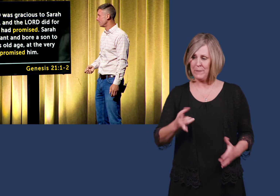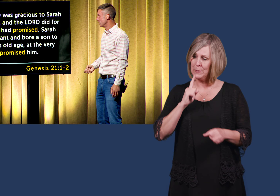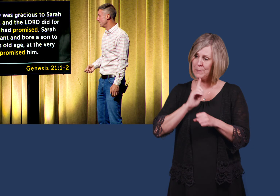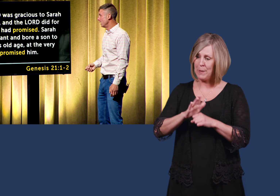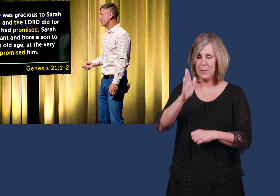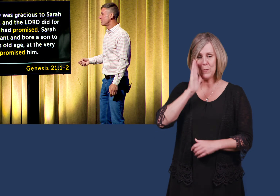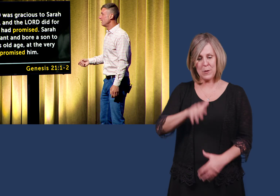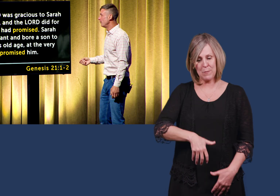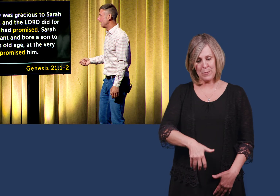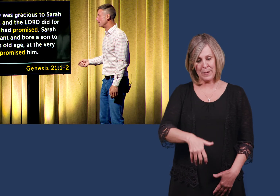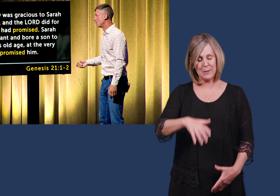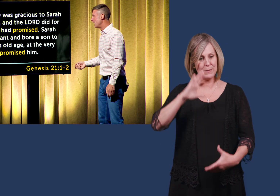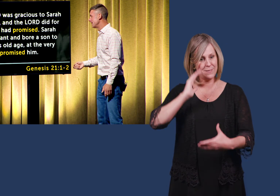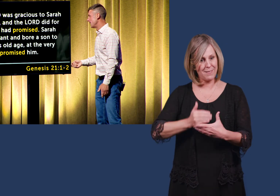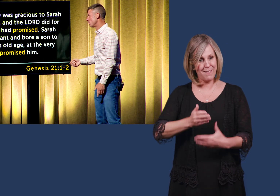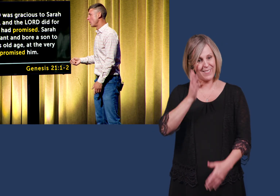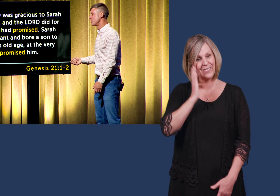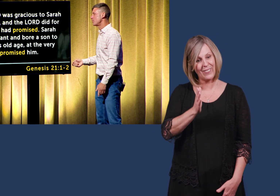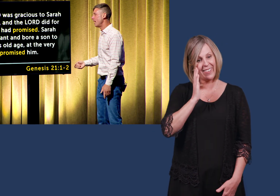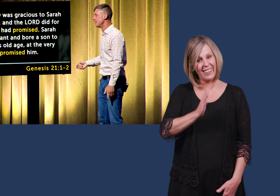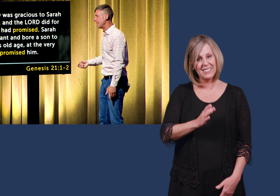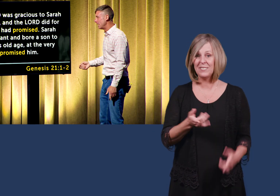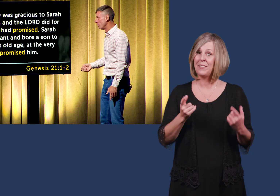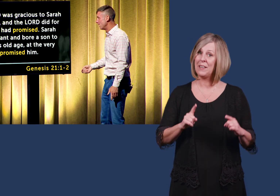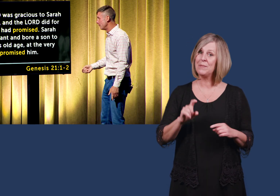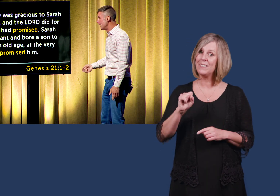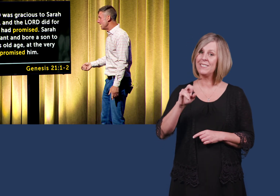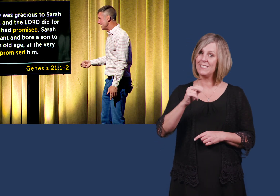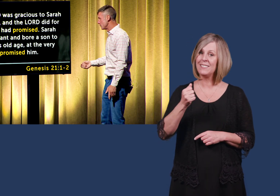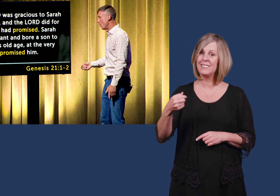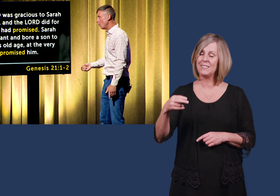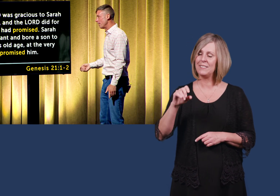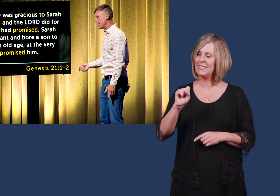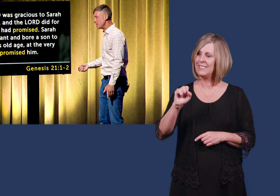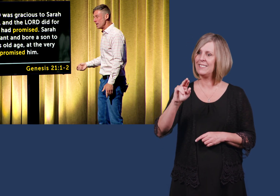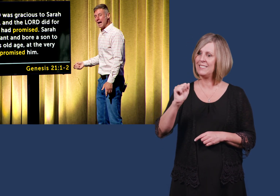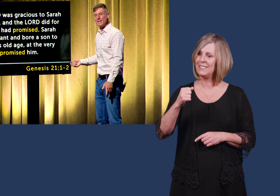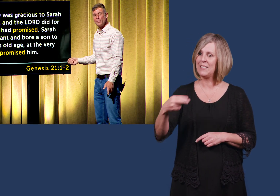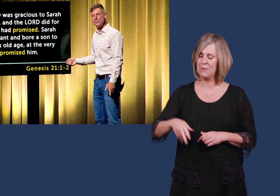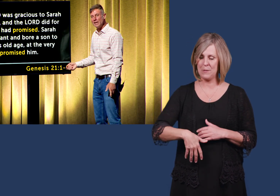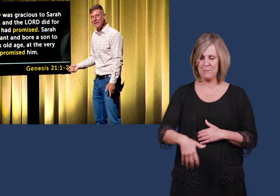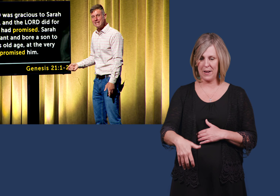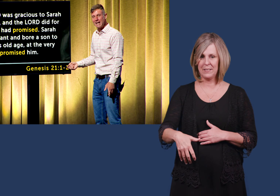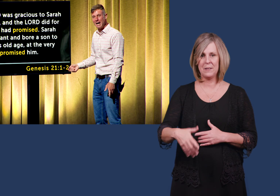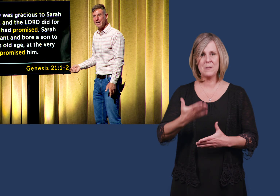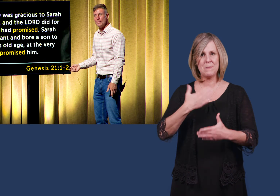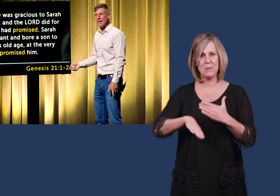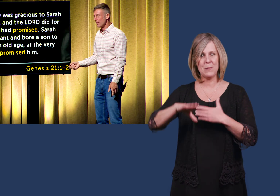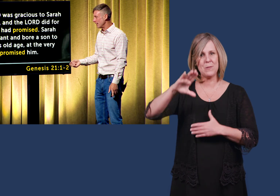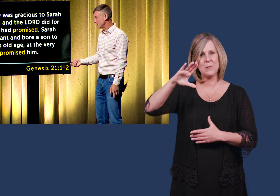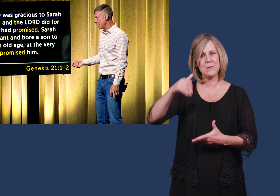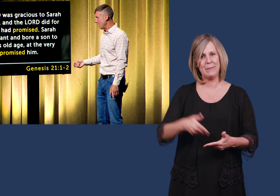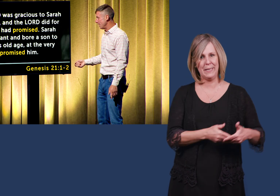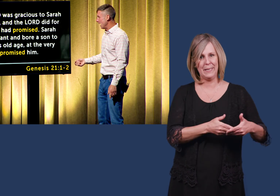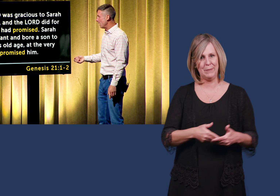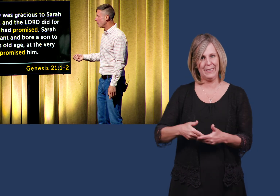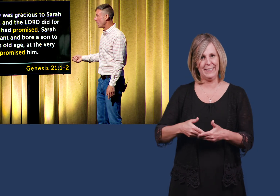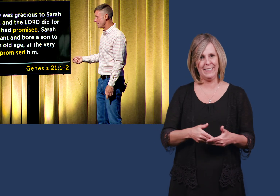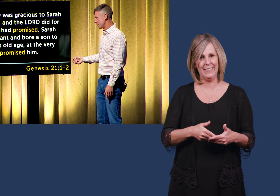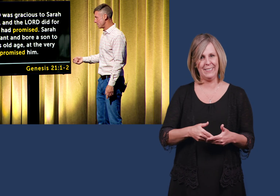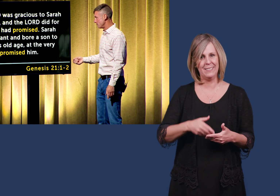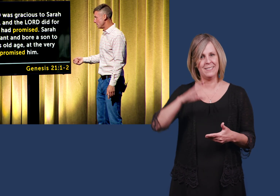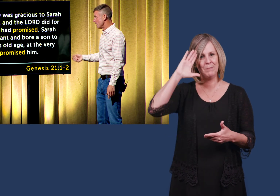promised. Sarah became pregnant and bore a son to Abraham in his old age at the very time that God